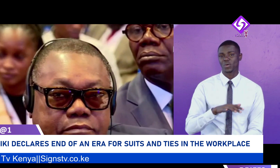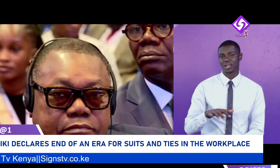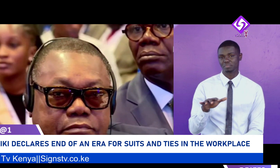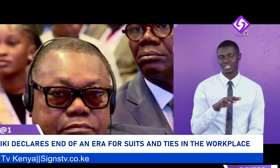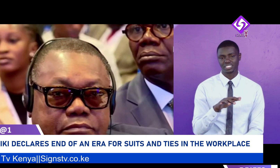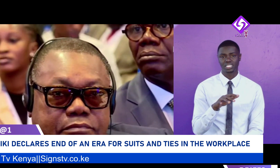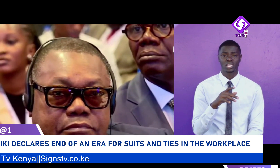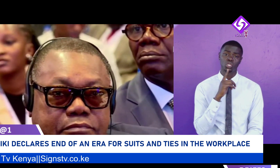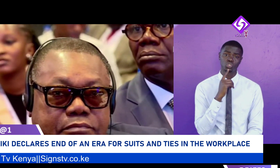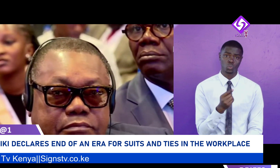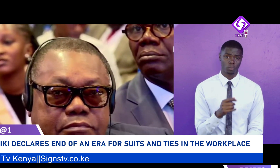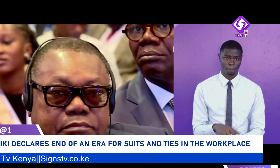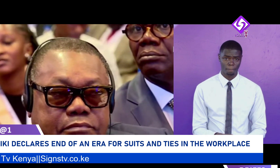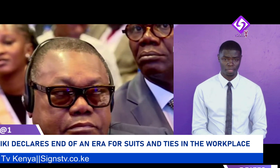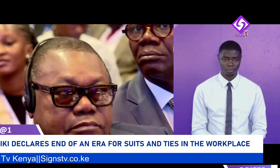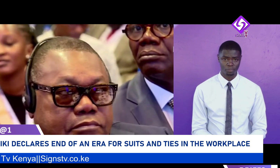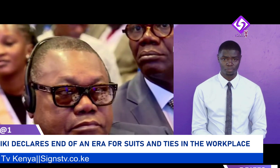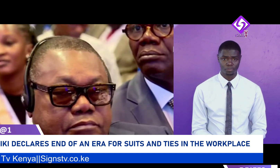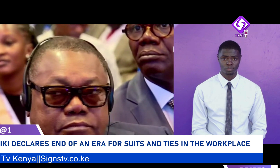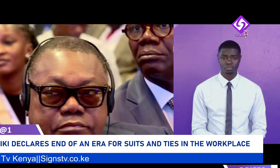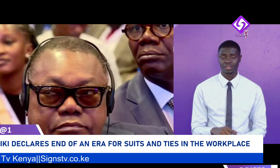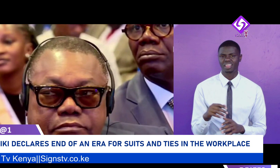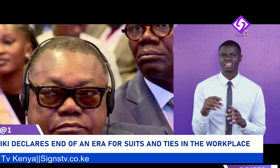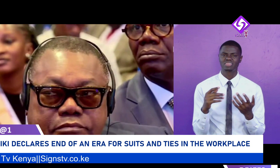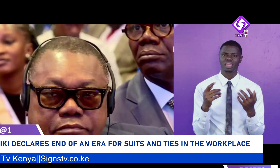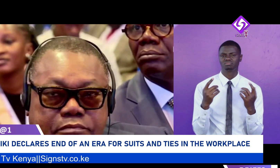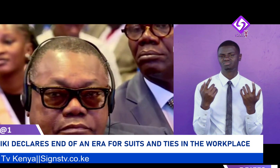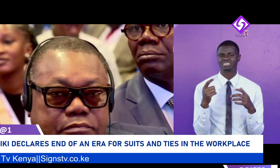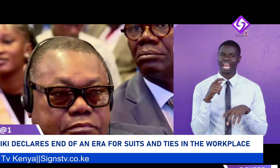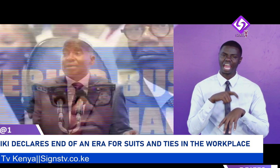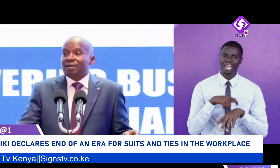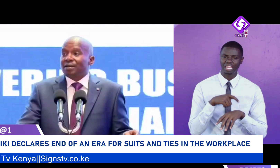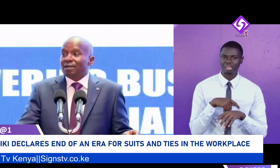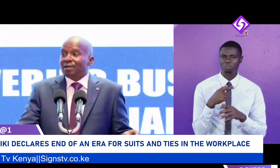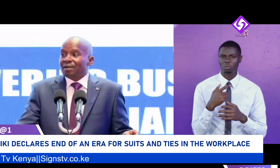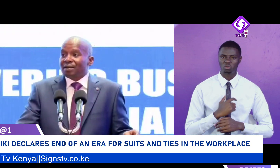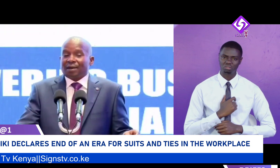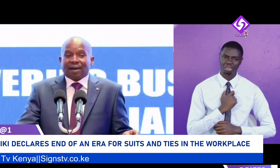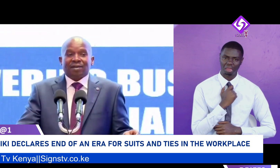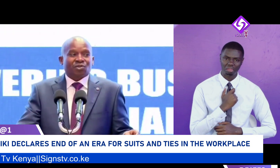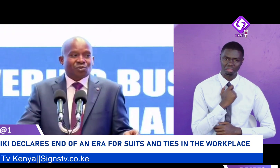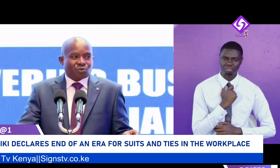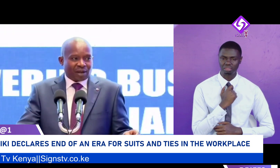therefore the era of tie and suit